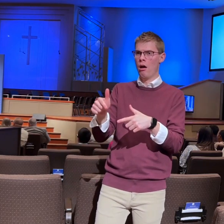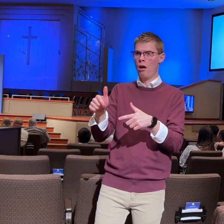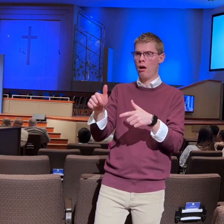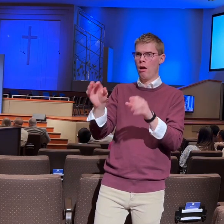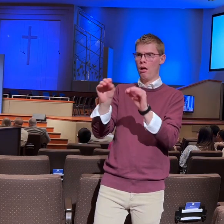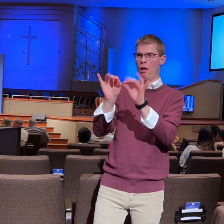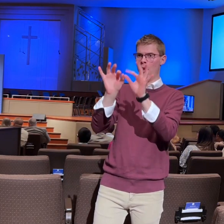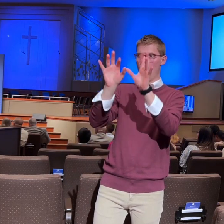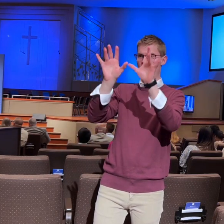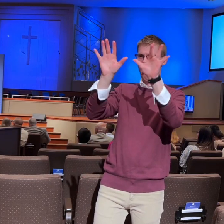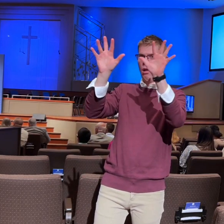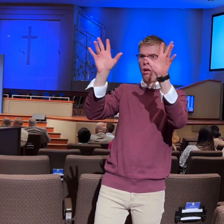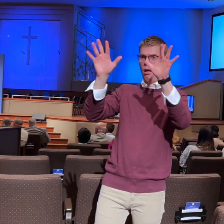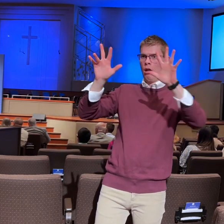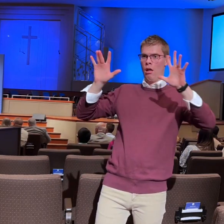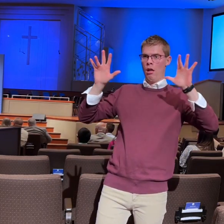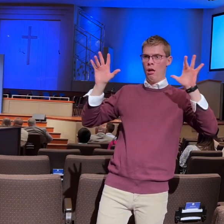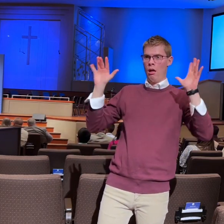light